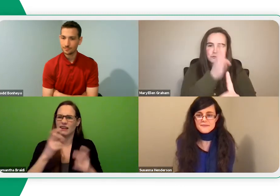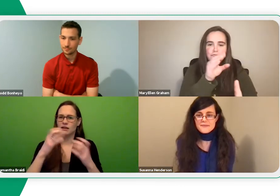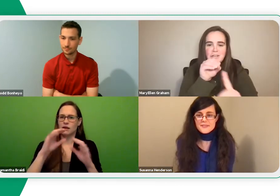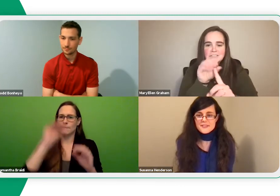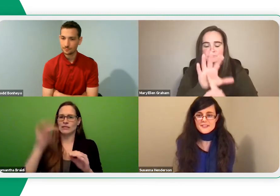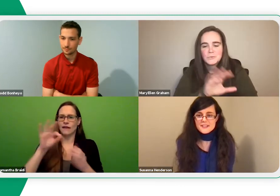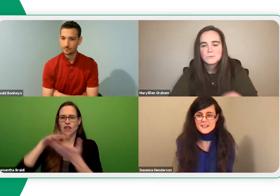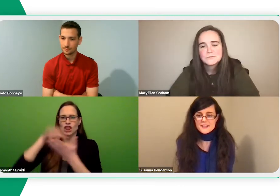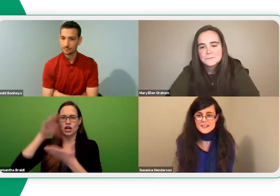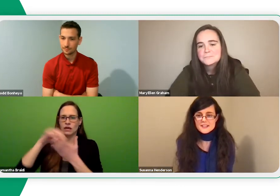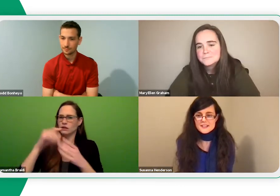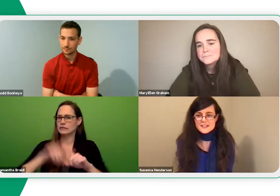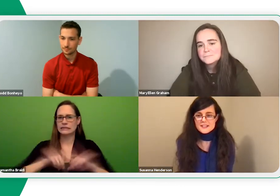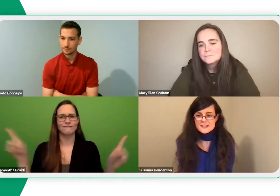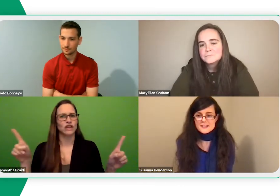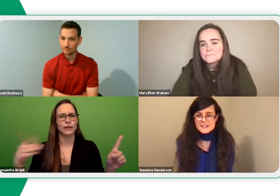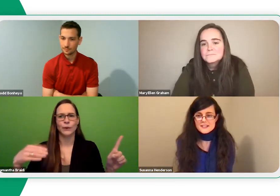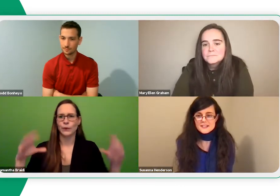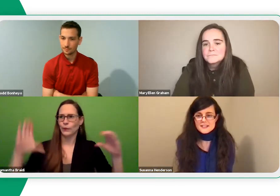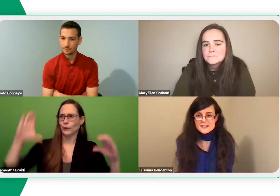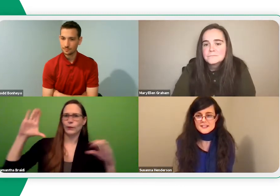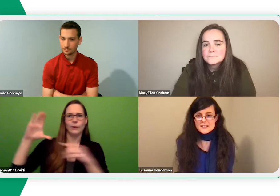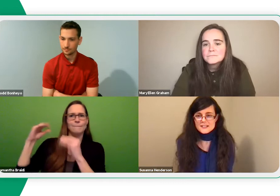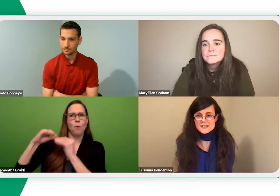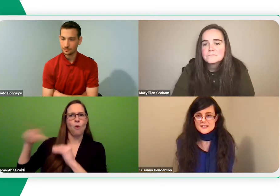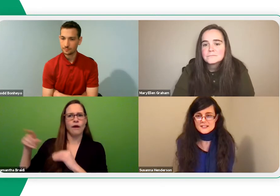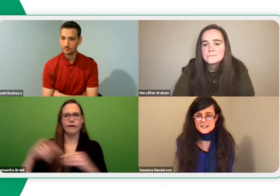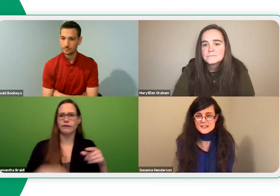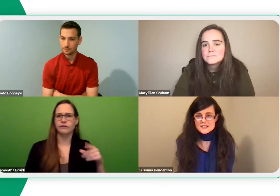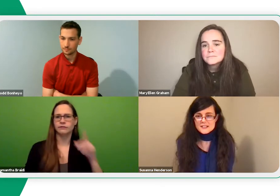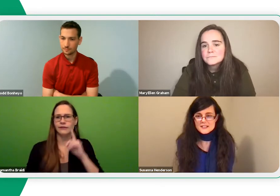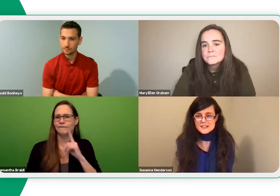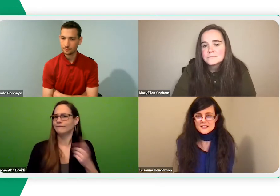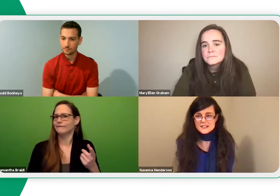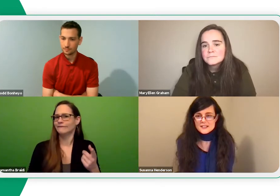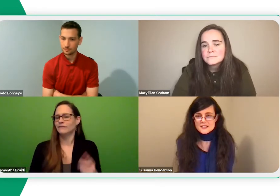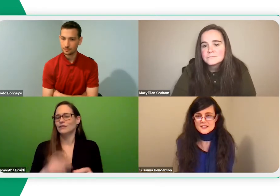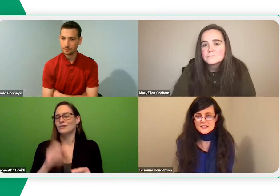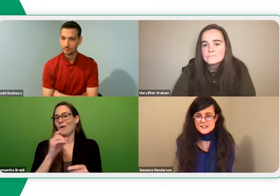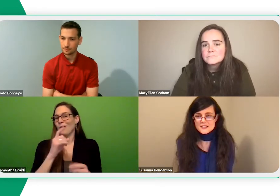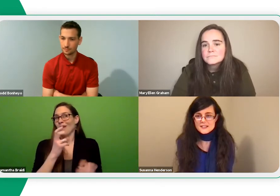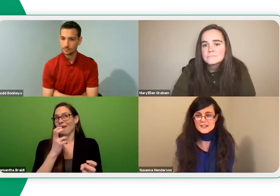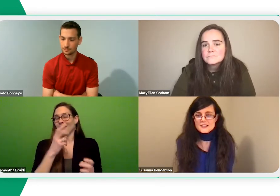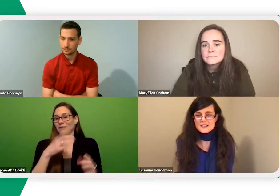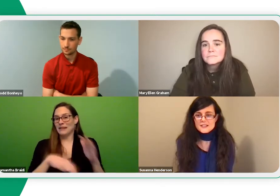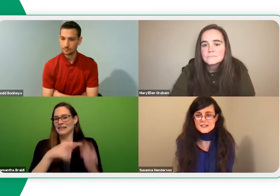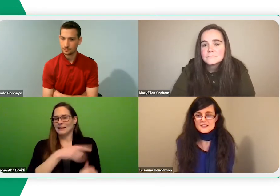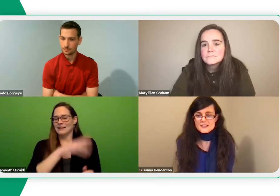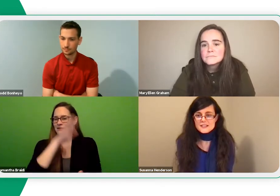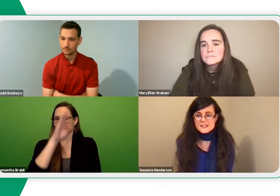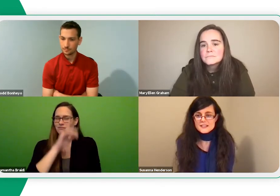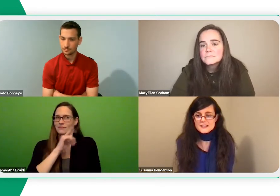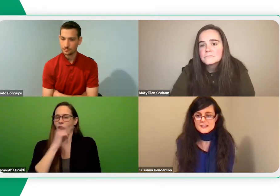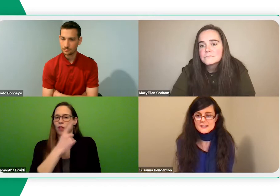exposure. They would need to be exposed to it with intent, purposefully.